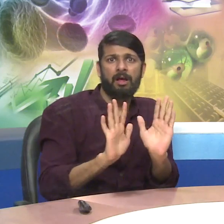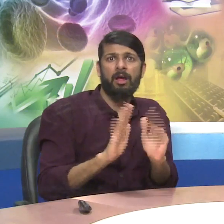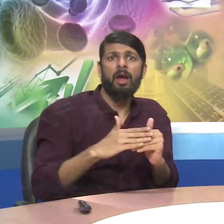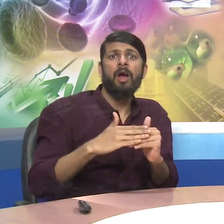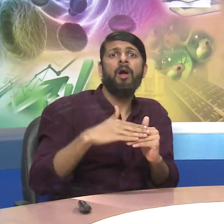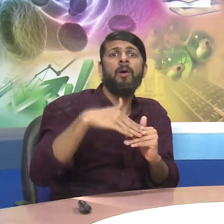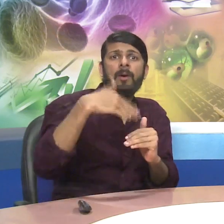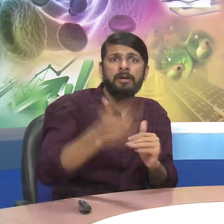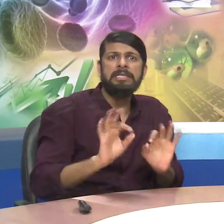1949.